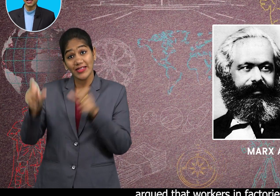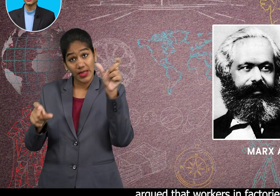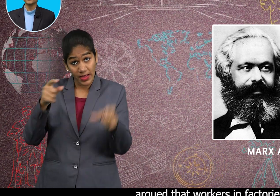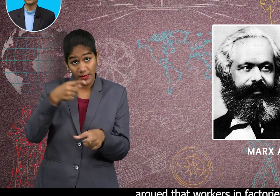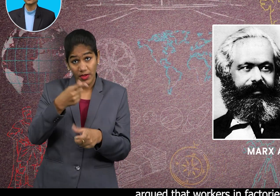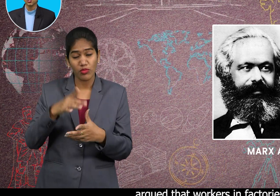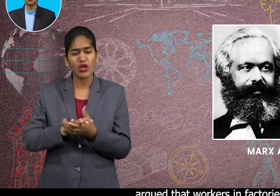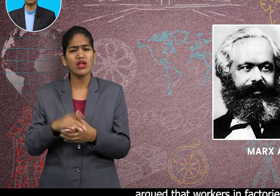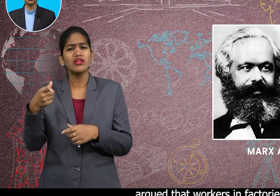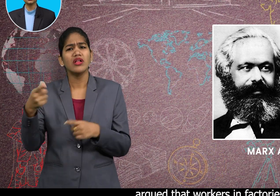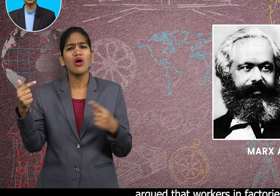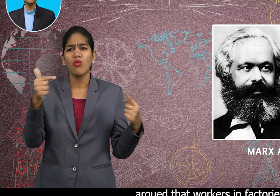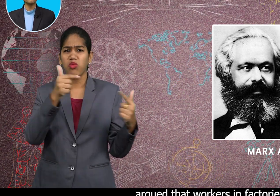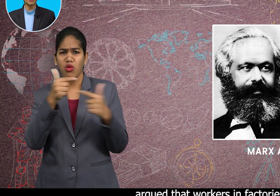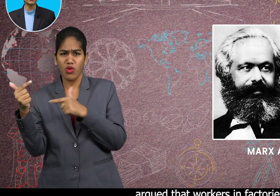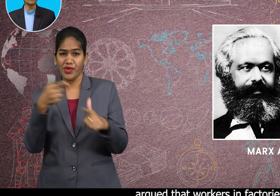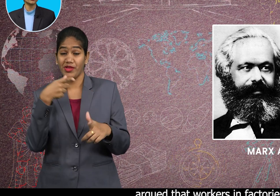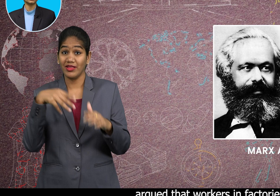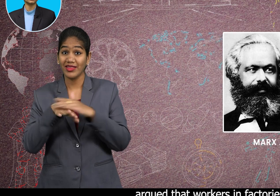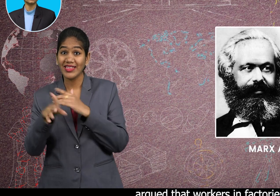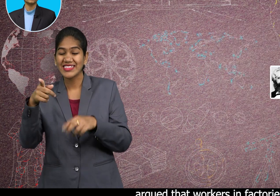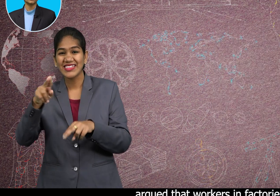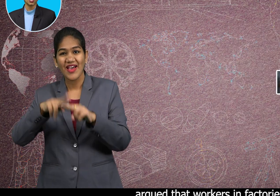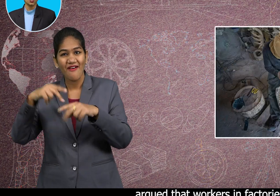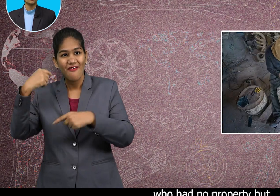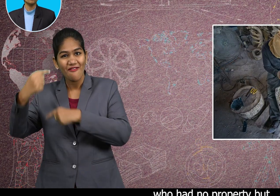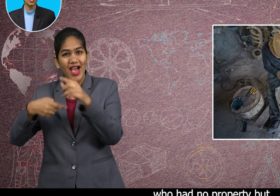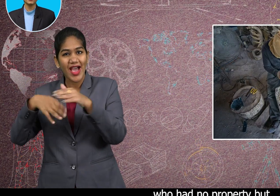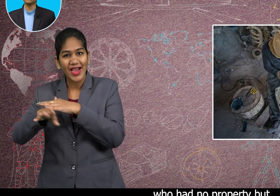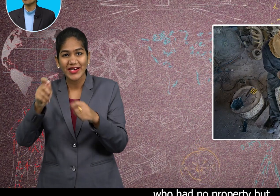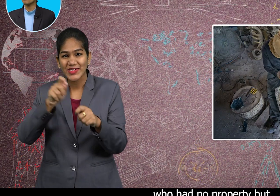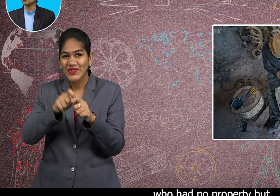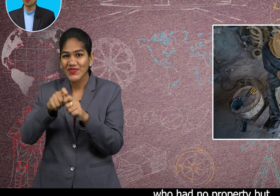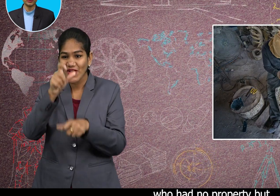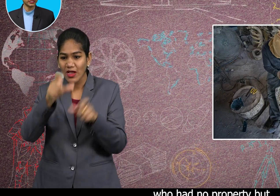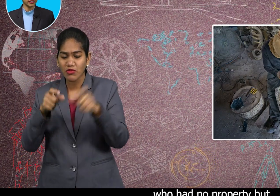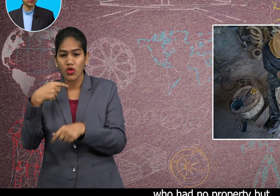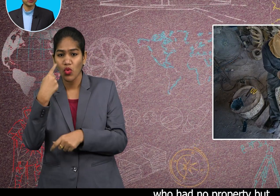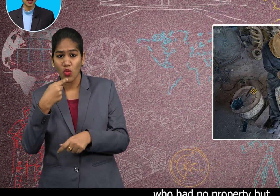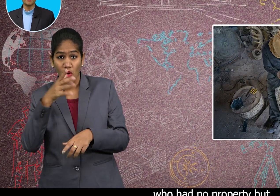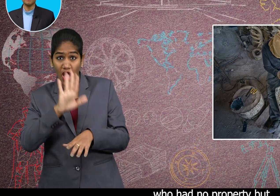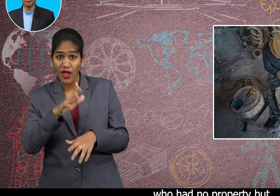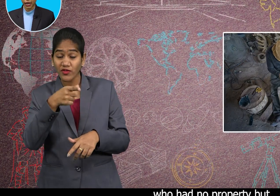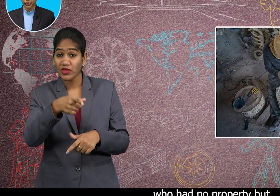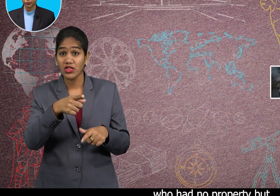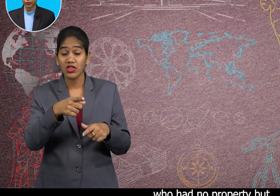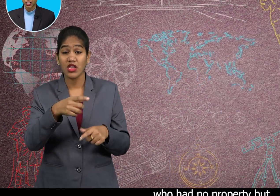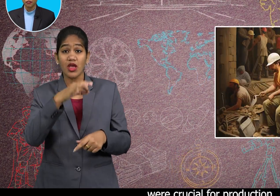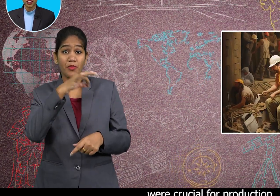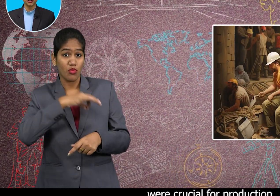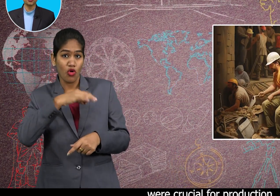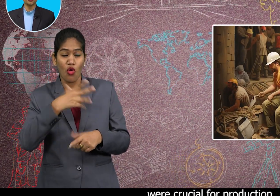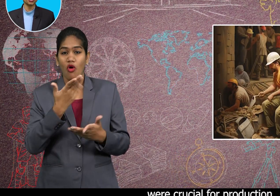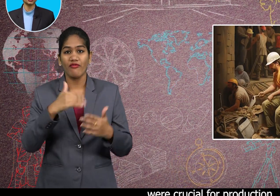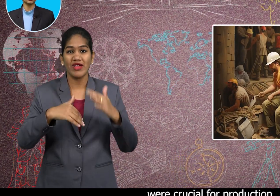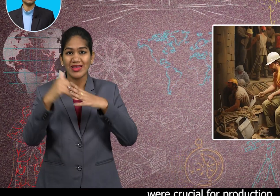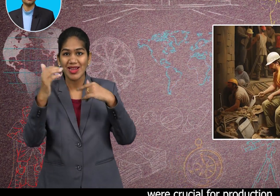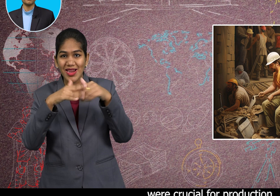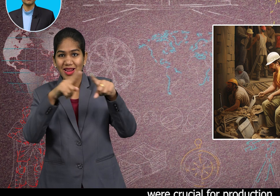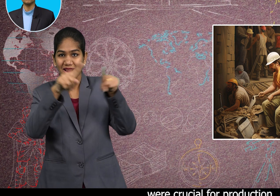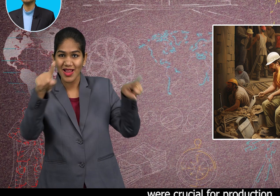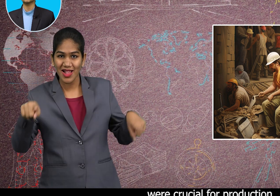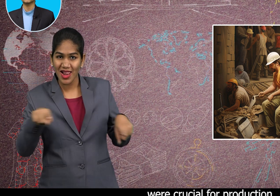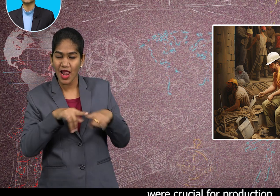argued that workers in factories who had no property but were